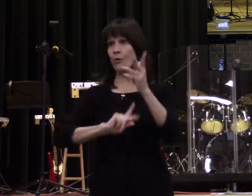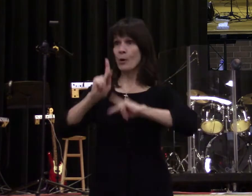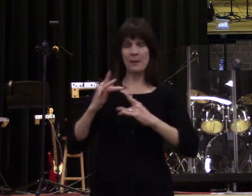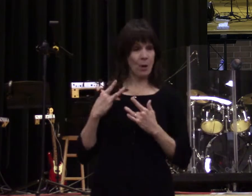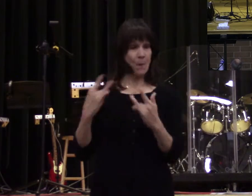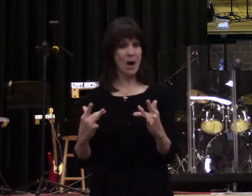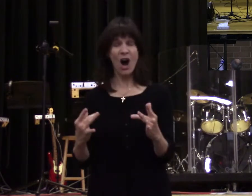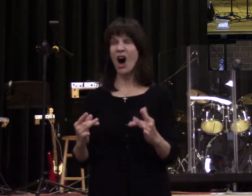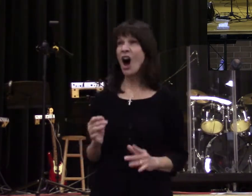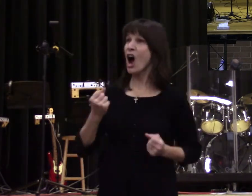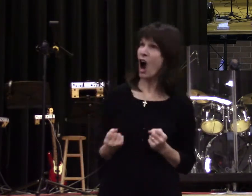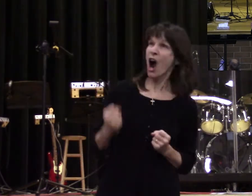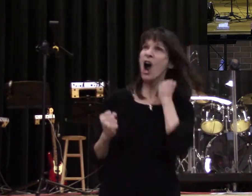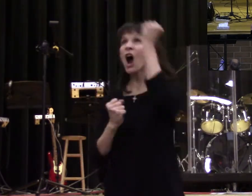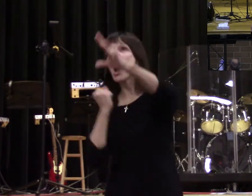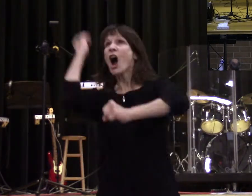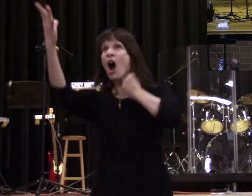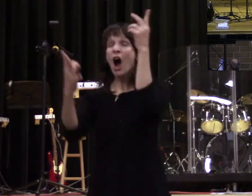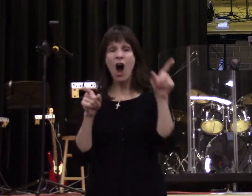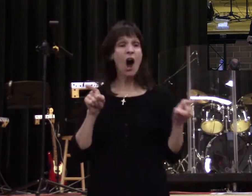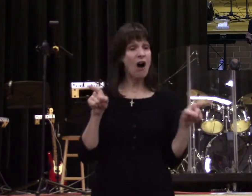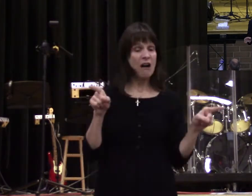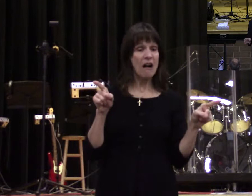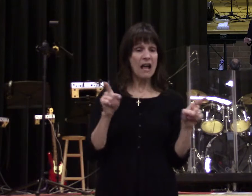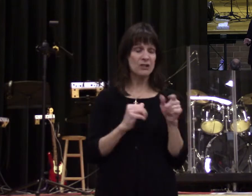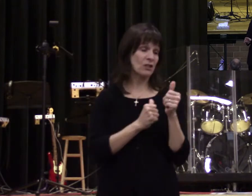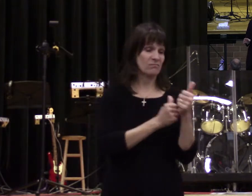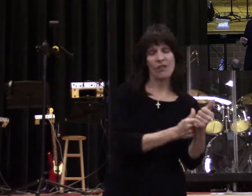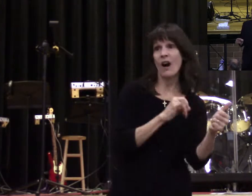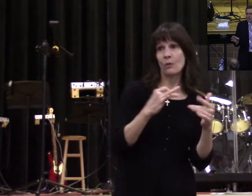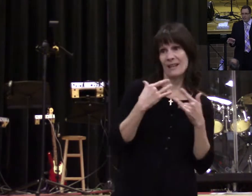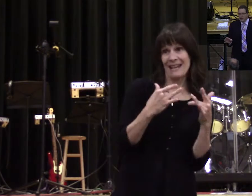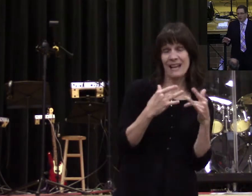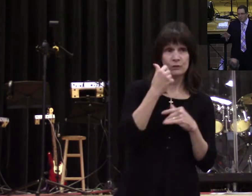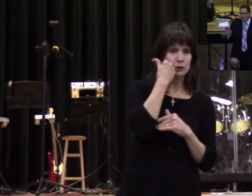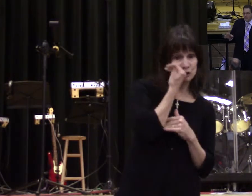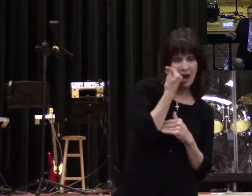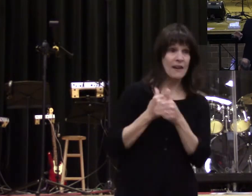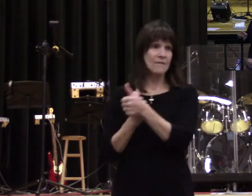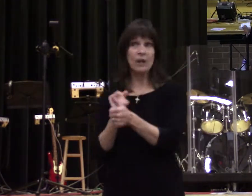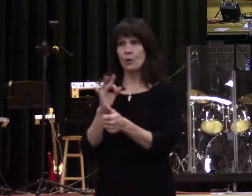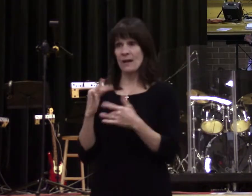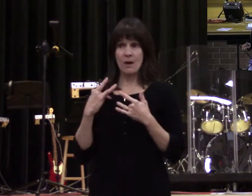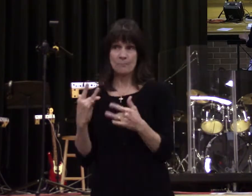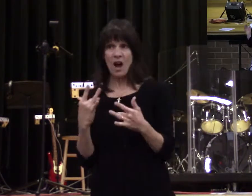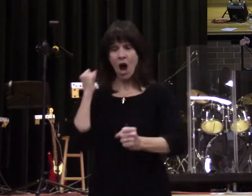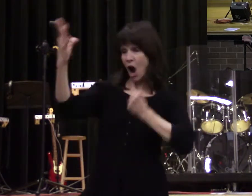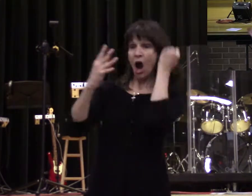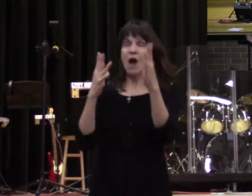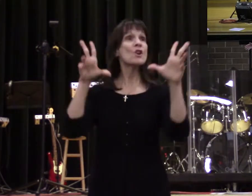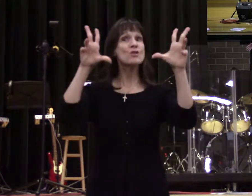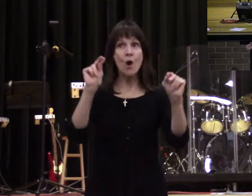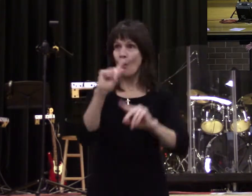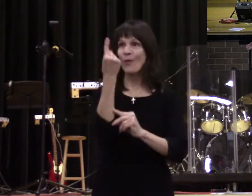Amen. And say, try it. You'll like it. I just want you to know. And this is based on solid